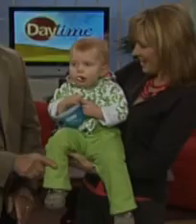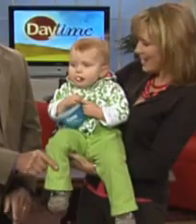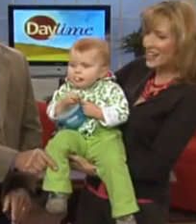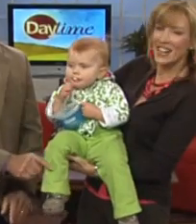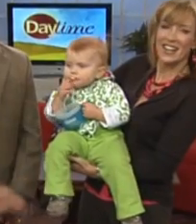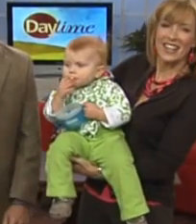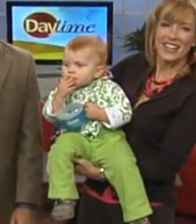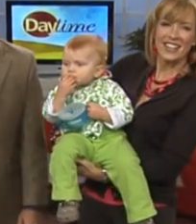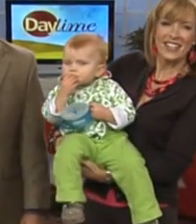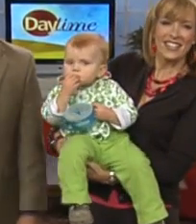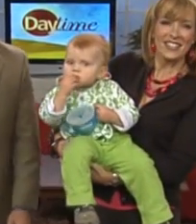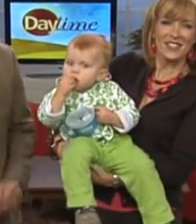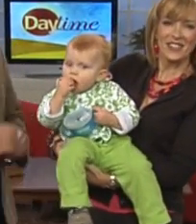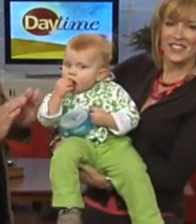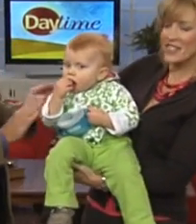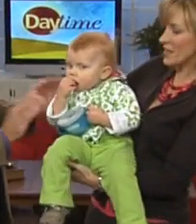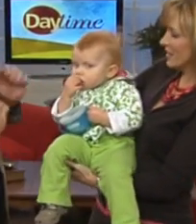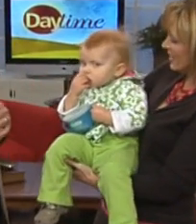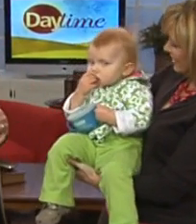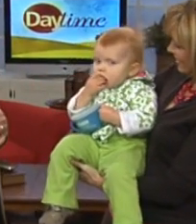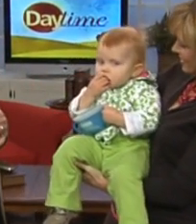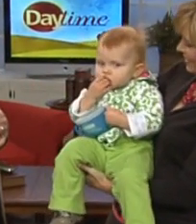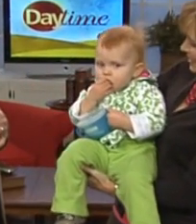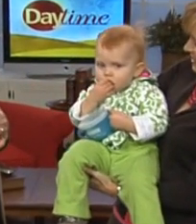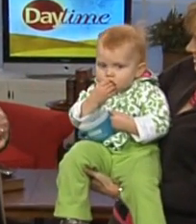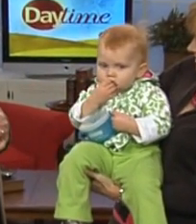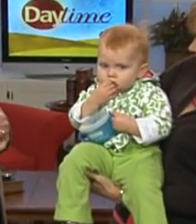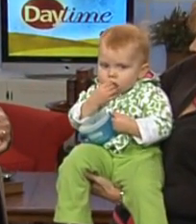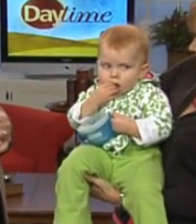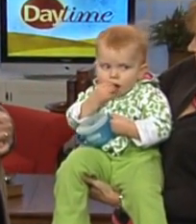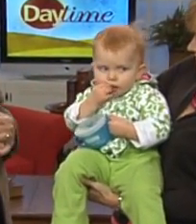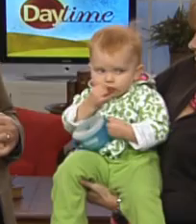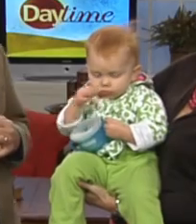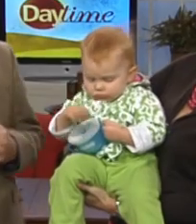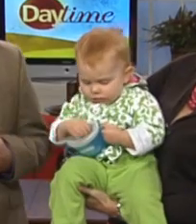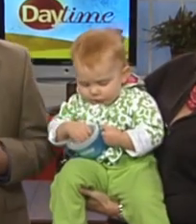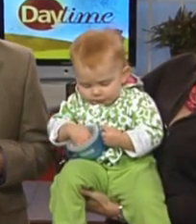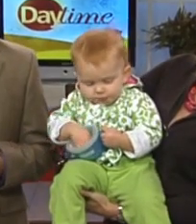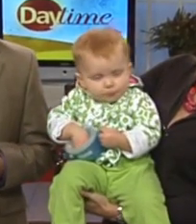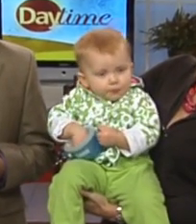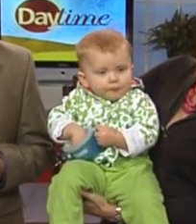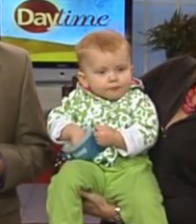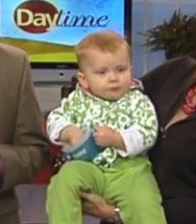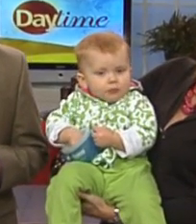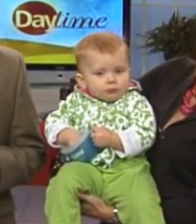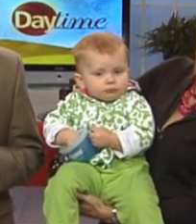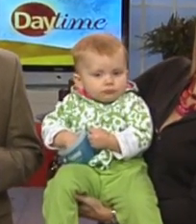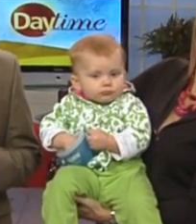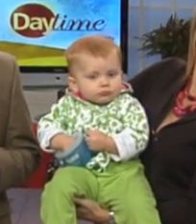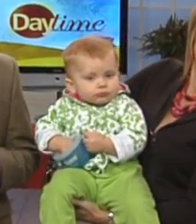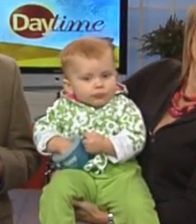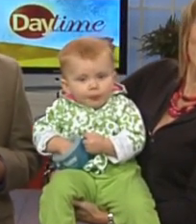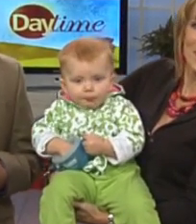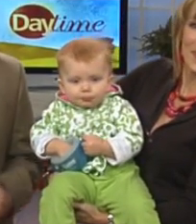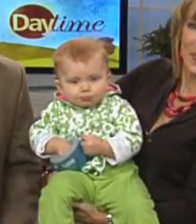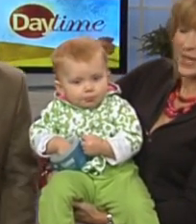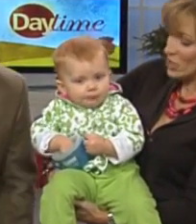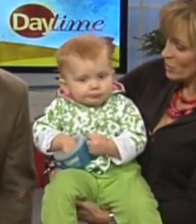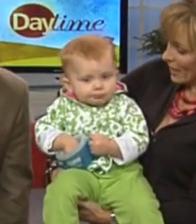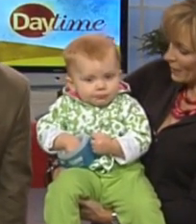Hey, thanks for joining us today. Dana, thank you for being our special guest. We appreciate it. This is Ben's daughter, Dana Italis. Have a great day, everyone. See you next time. Bye-bye. Can you sign